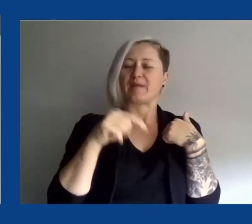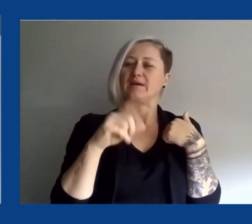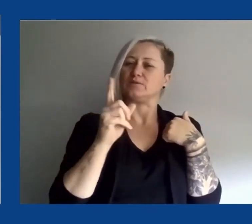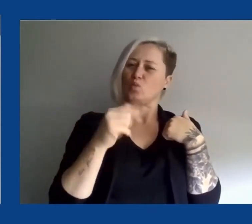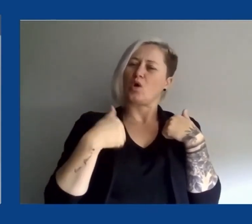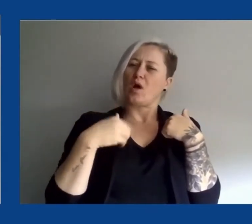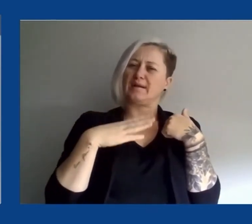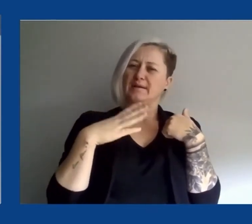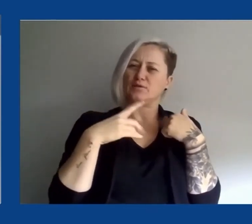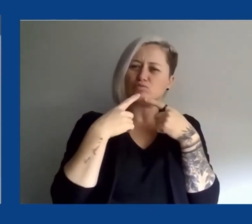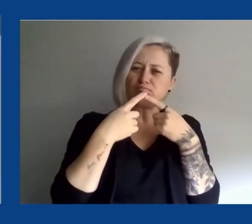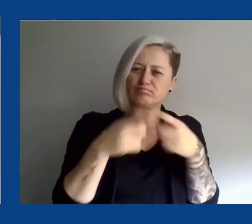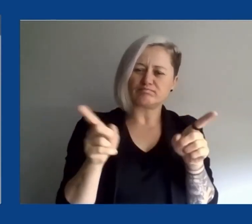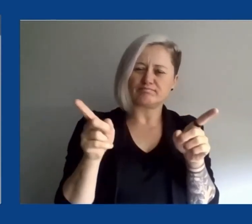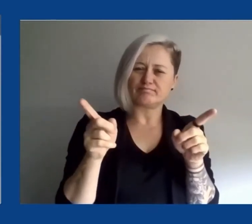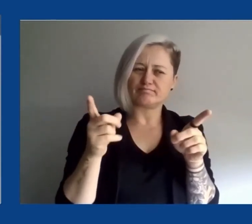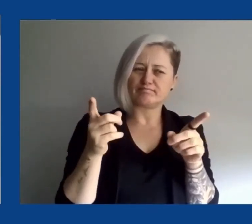those responsibilities